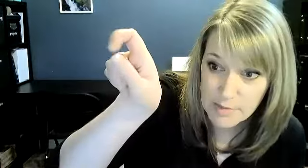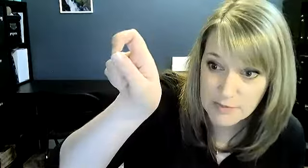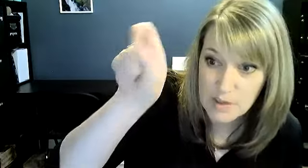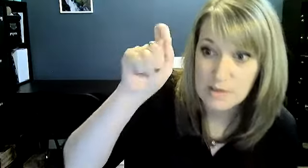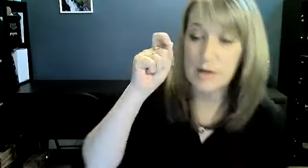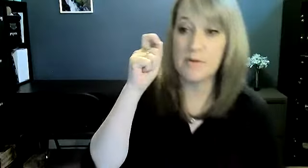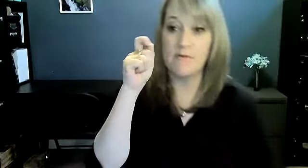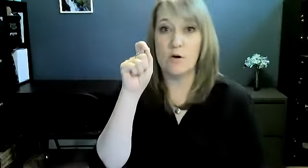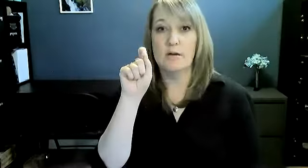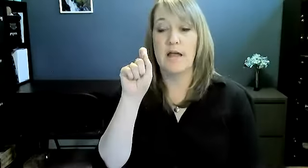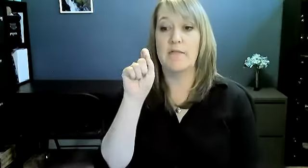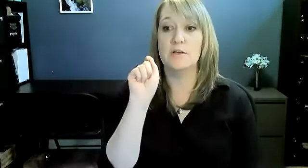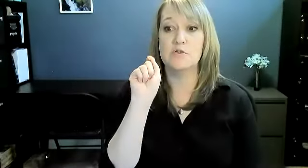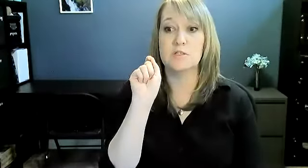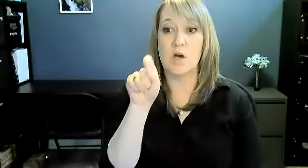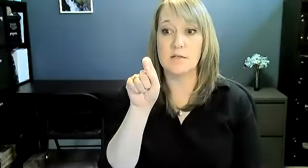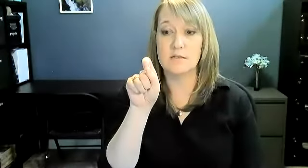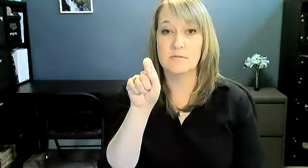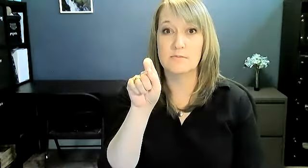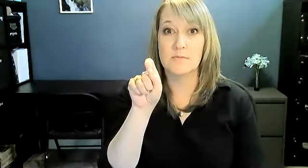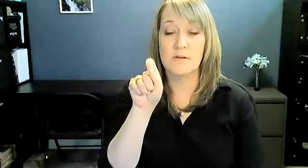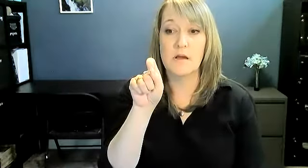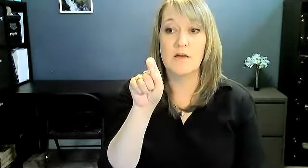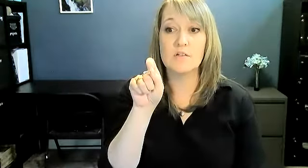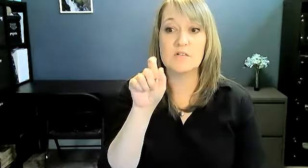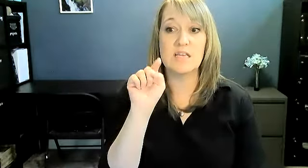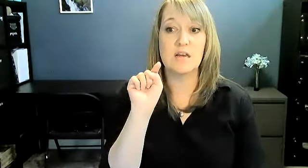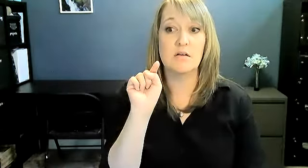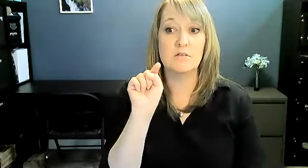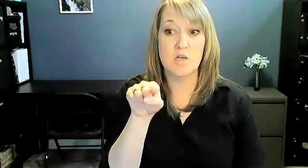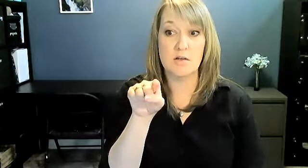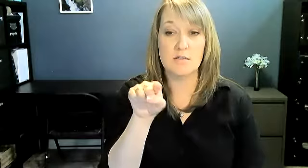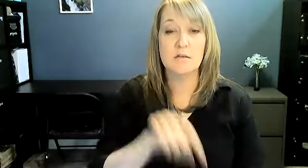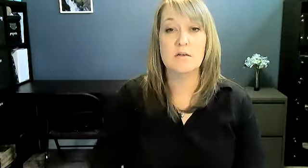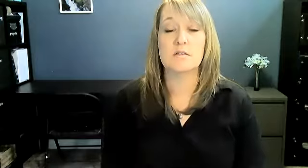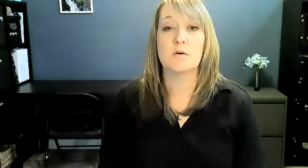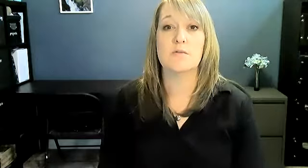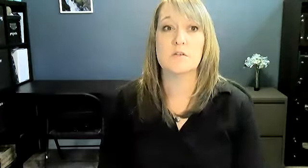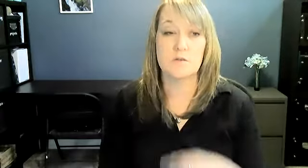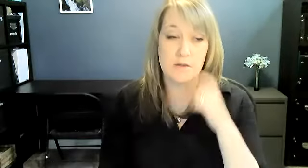that we've talked about before, and then you just dot. I've also seen dot. So if you're doing,